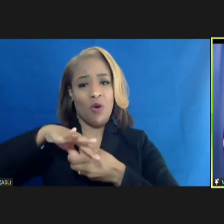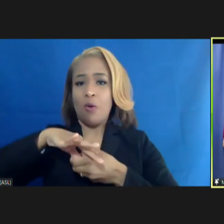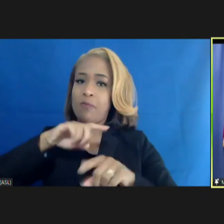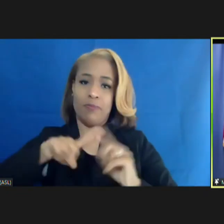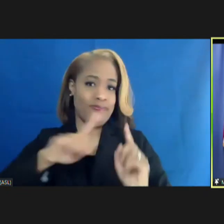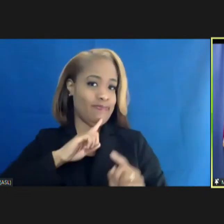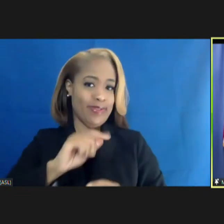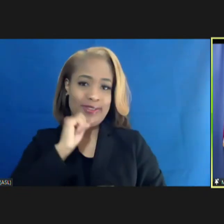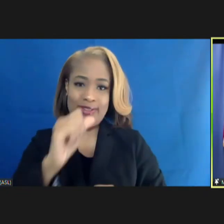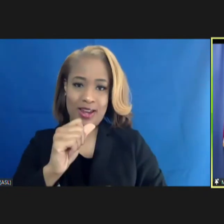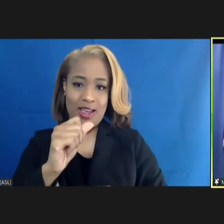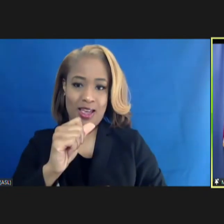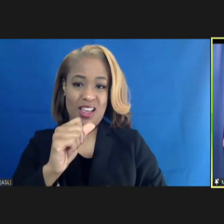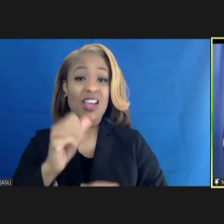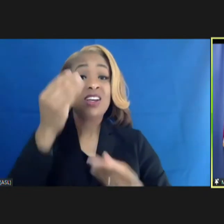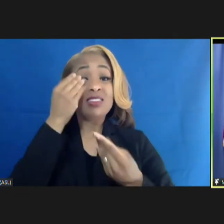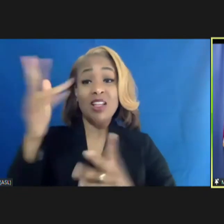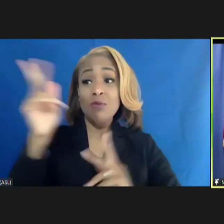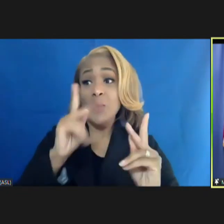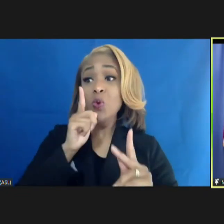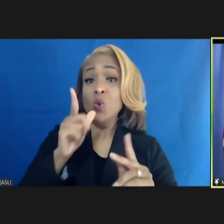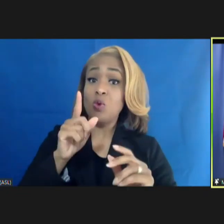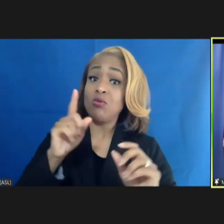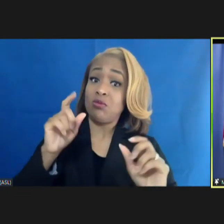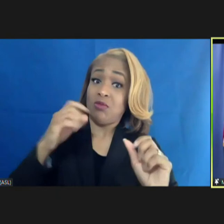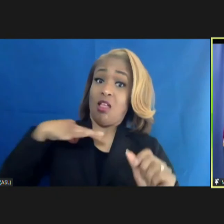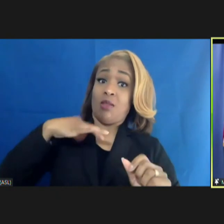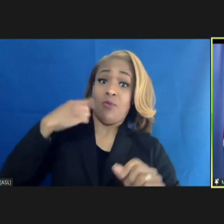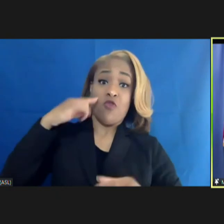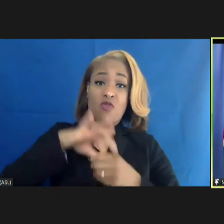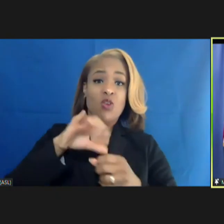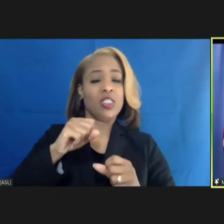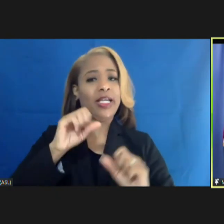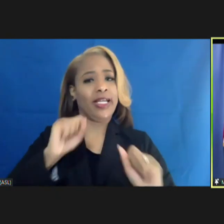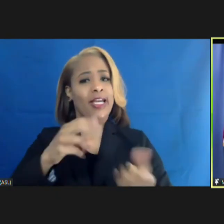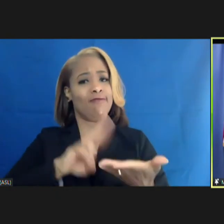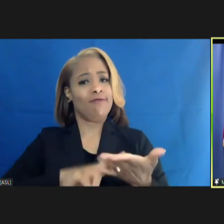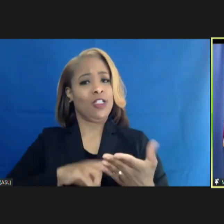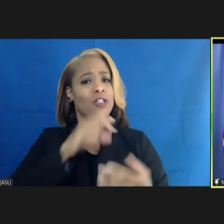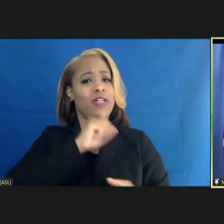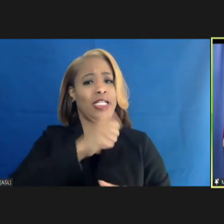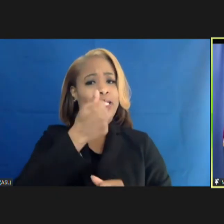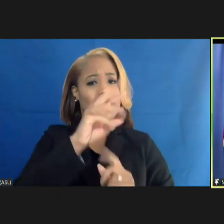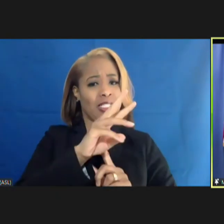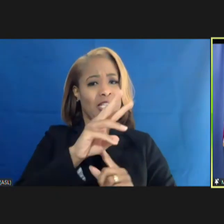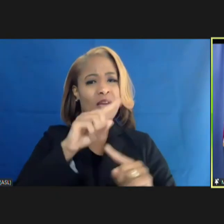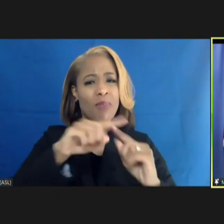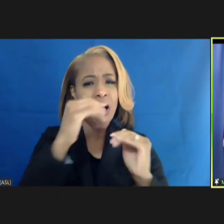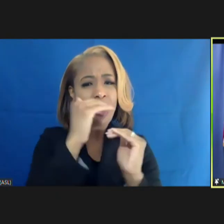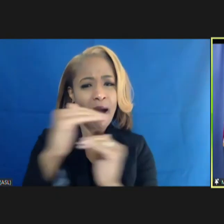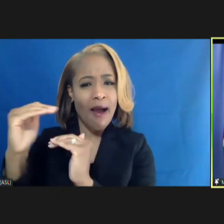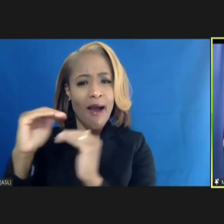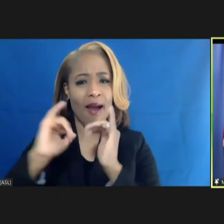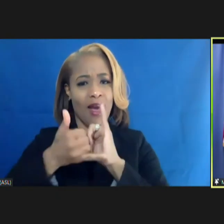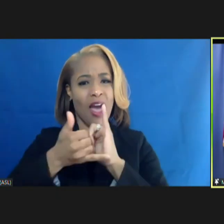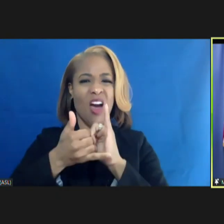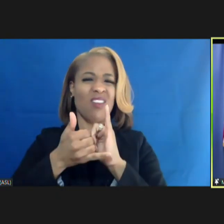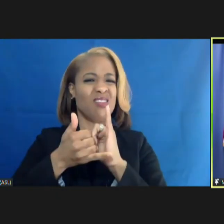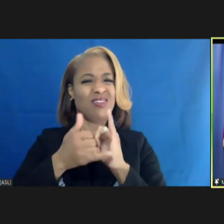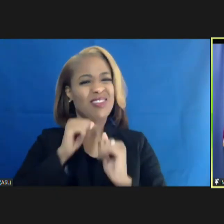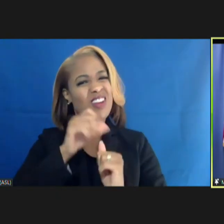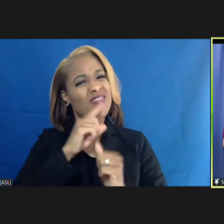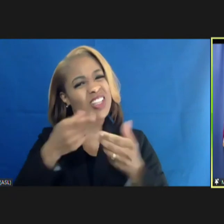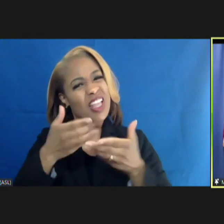not. Telling eligible citizens that they can pre-register at the age of 16, but then strictly limiting how they can do so is not really allowing